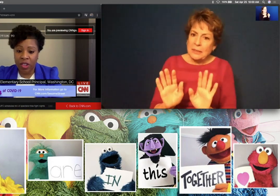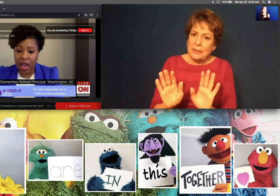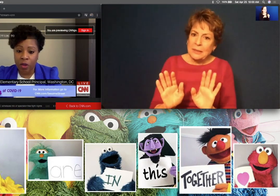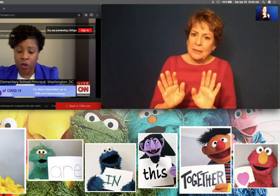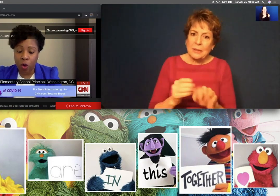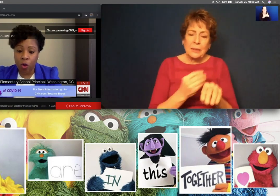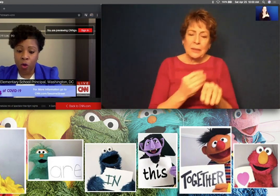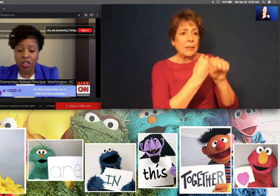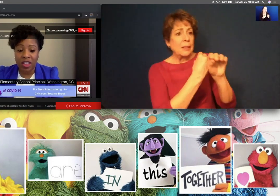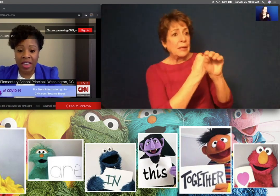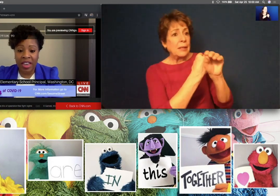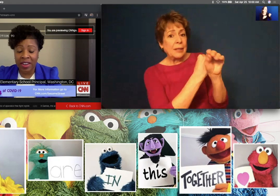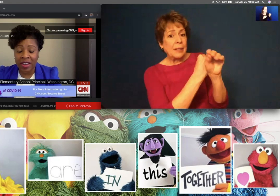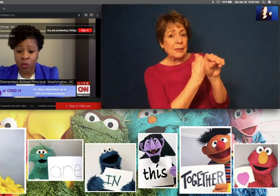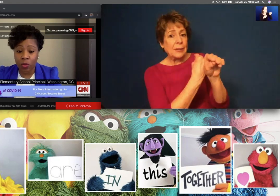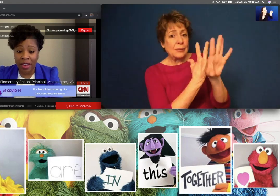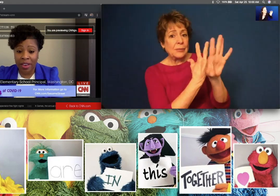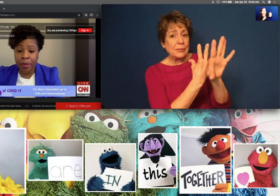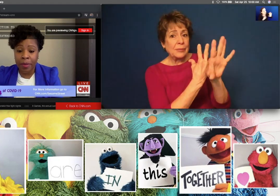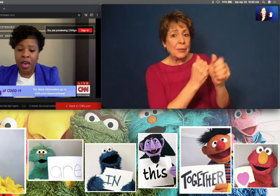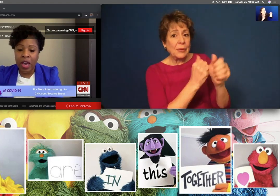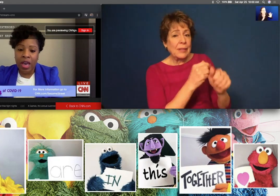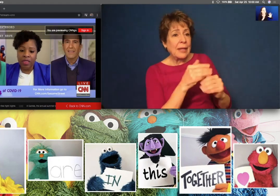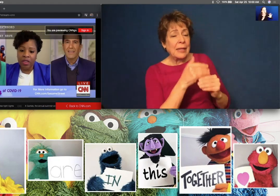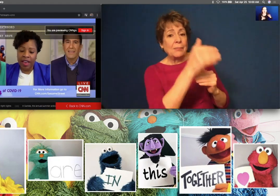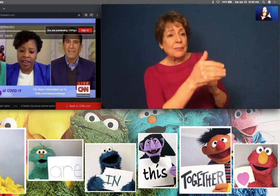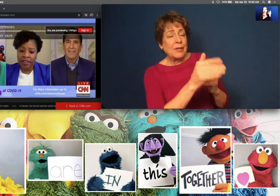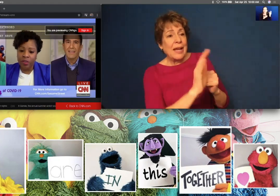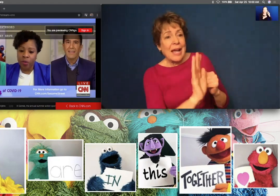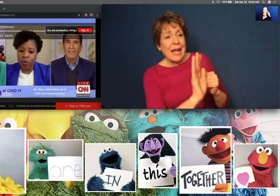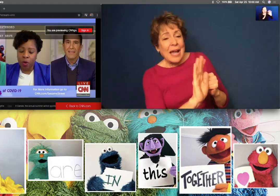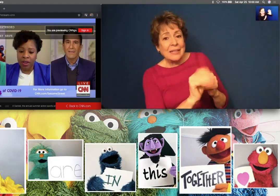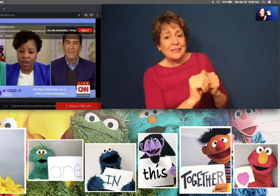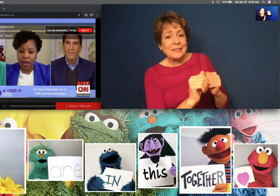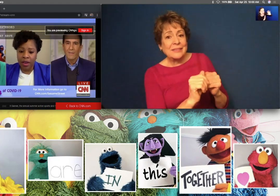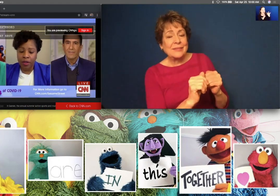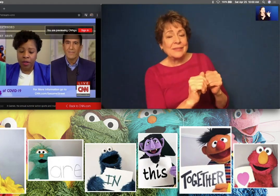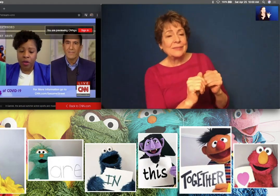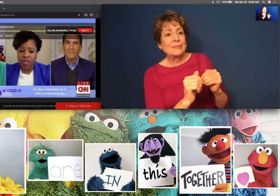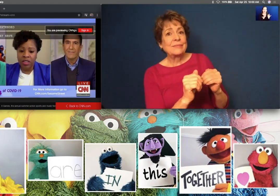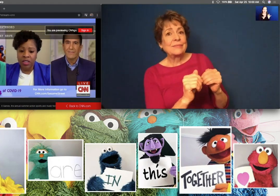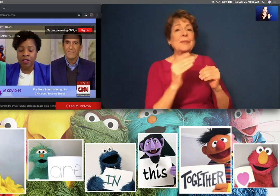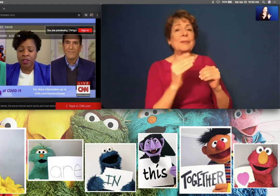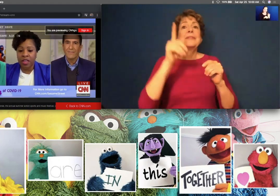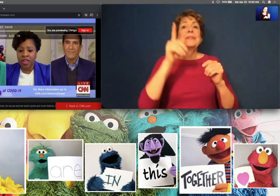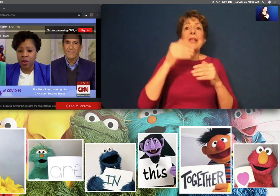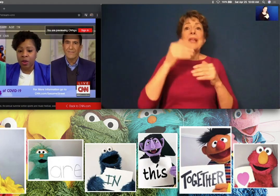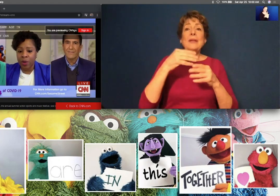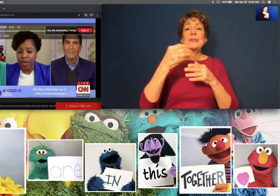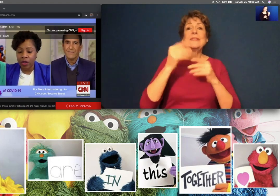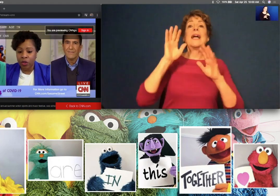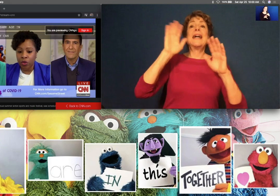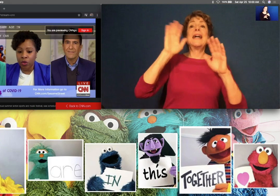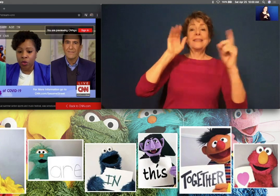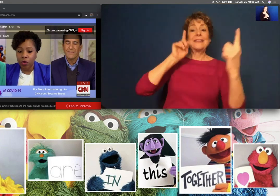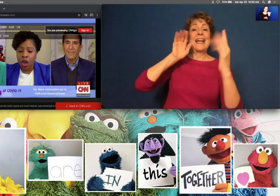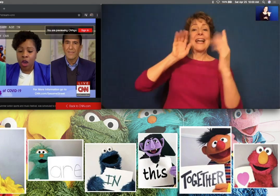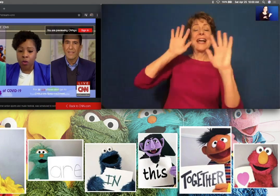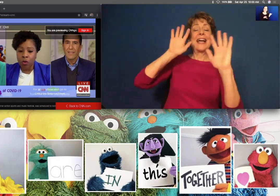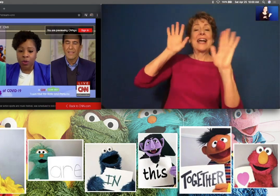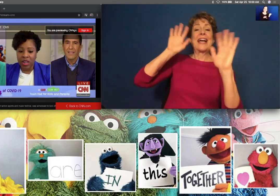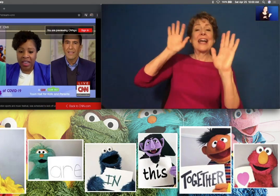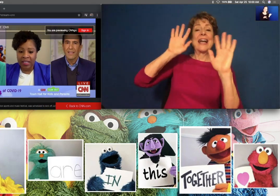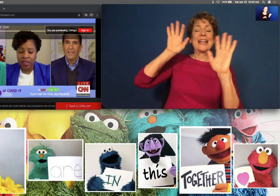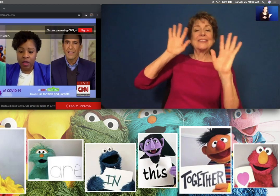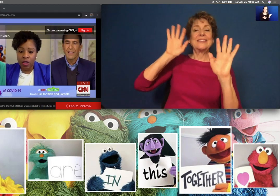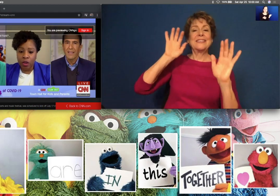have children around the same age in the household so that they can connect with them, I think that is important. Don't think that